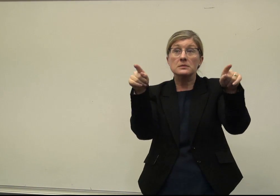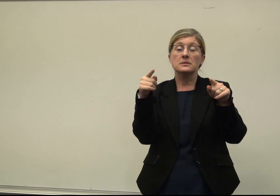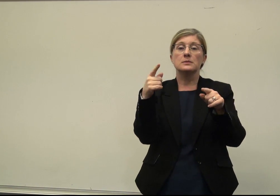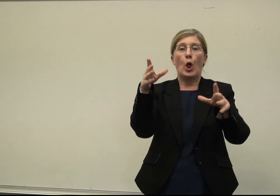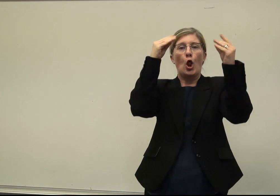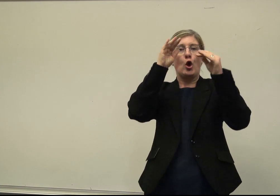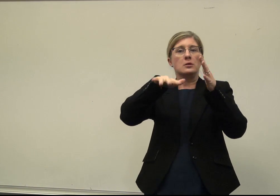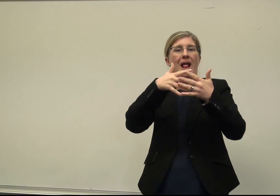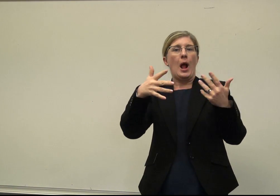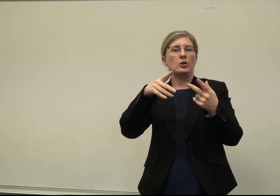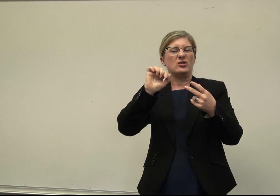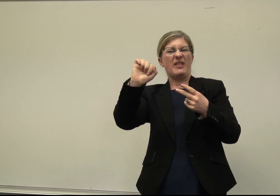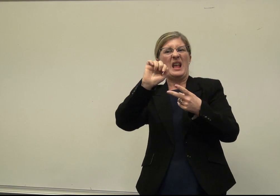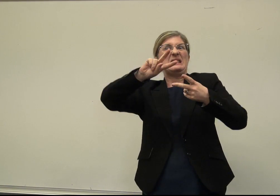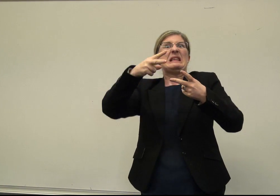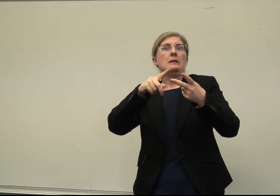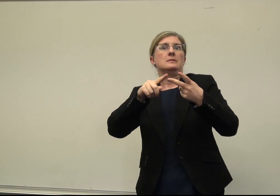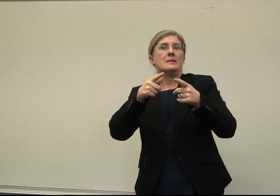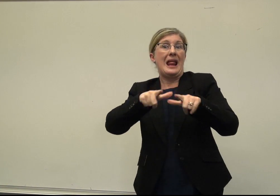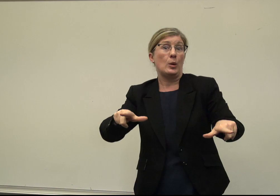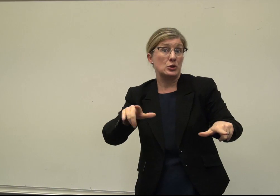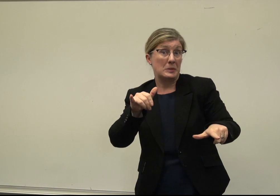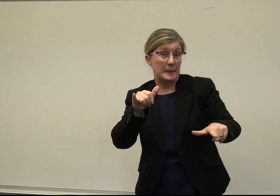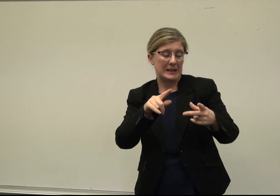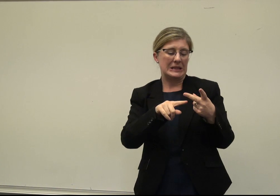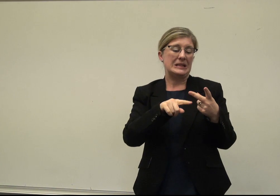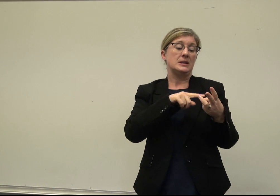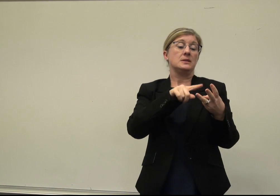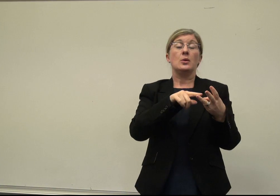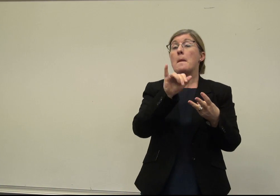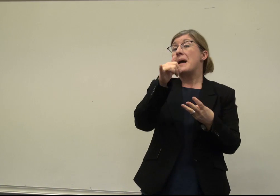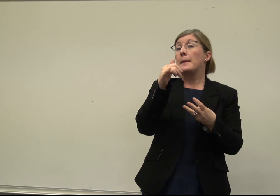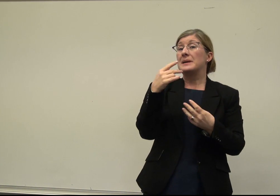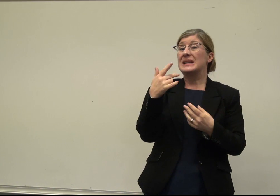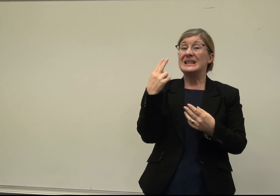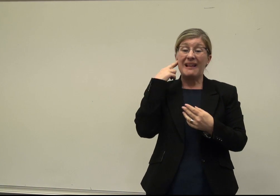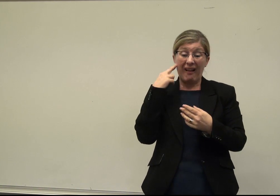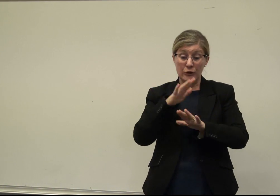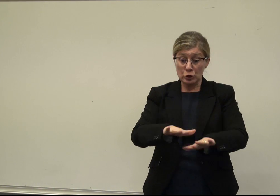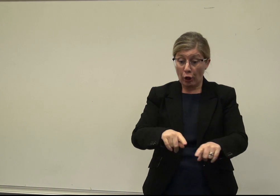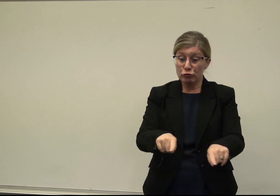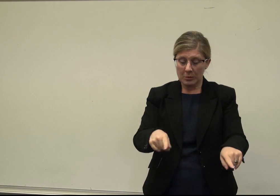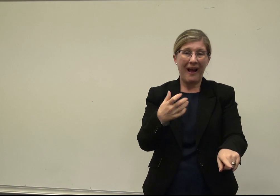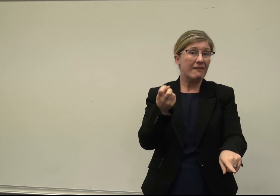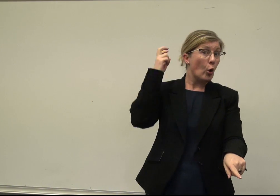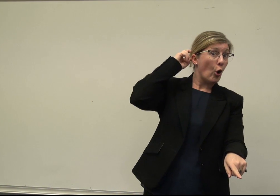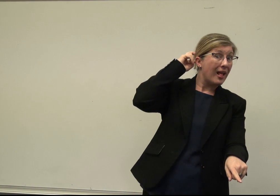adults like that. They can be deaf children with a cochlear implant, for